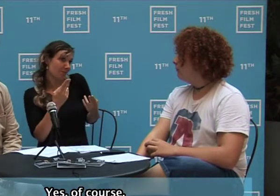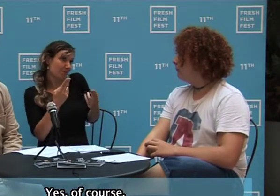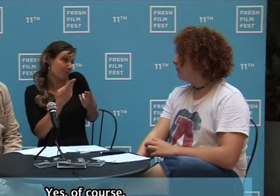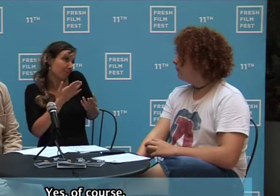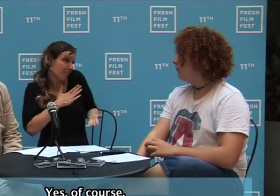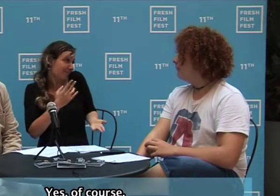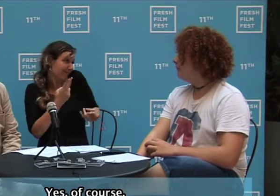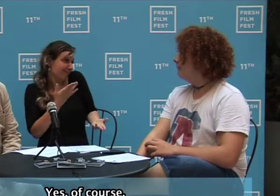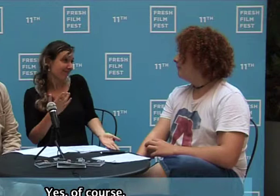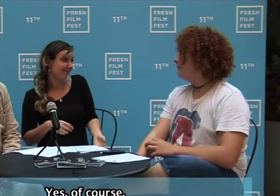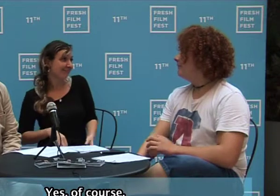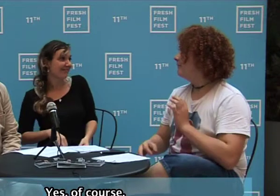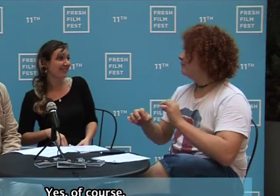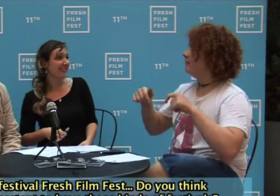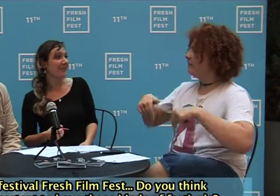course.